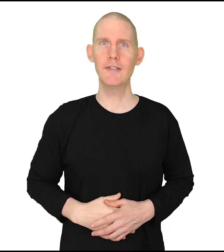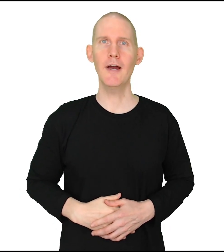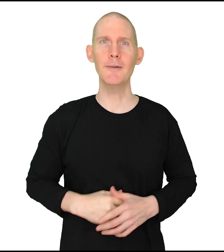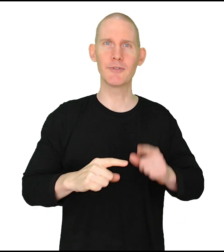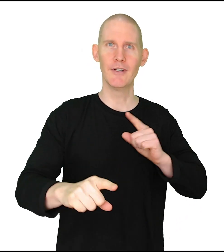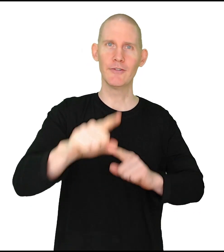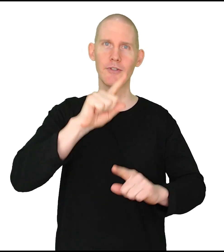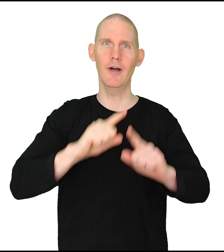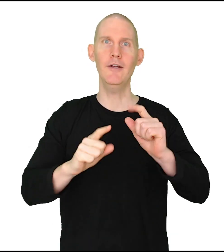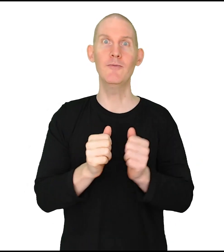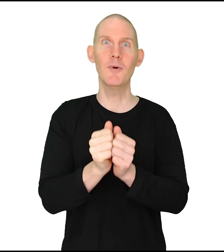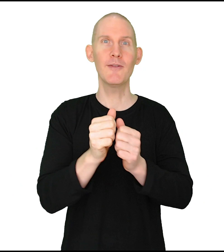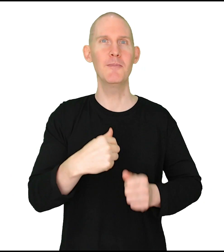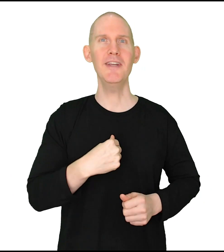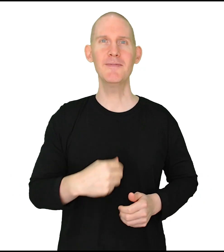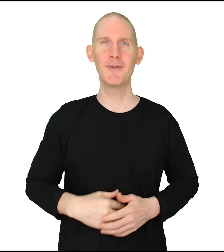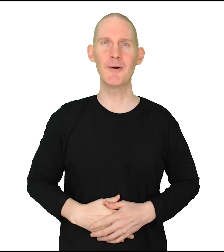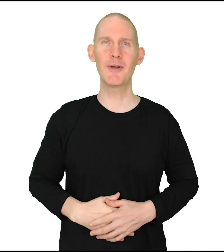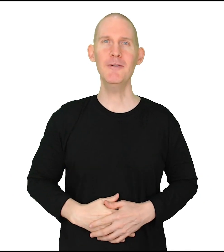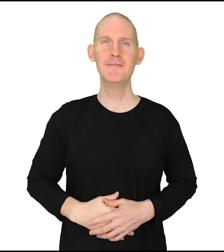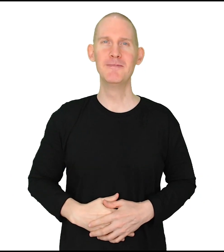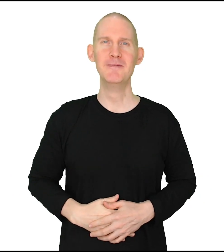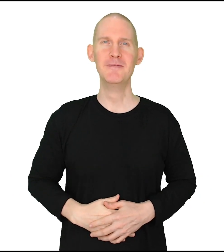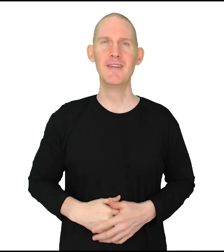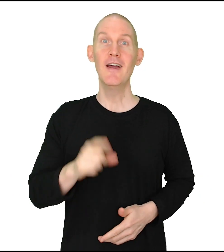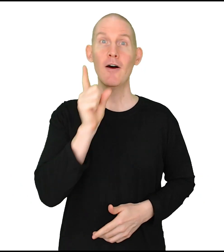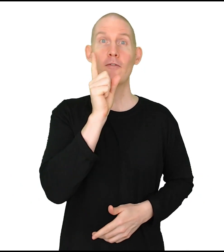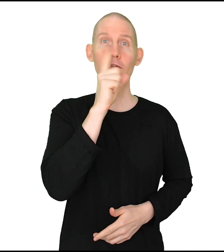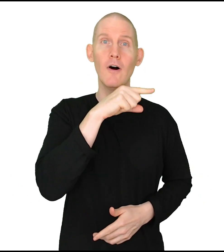times. Sign with me. Here we go. False.